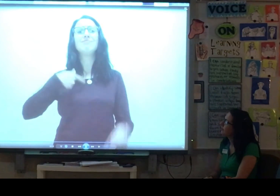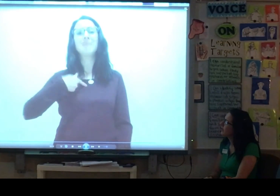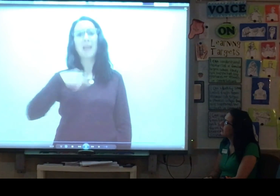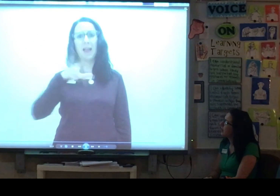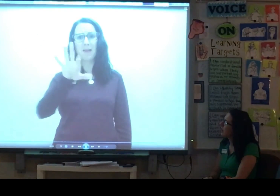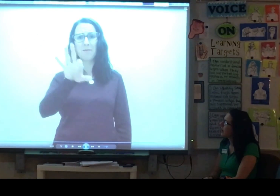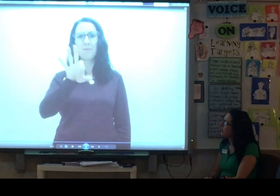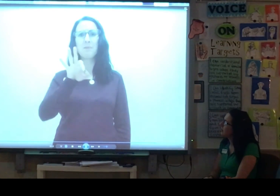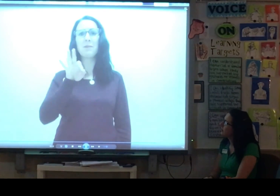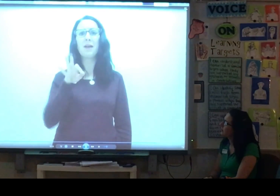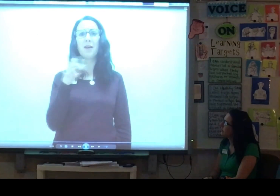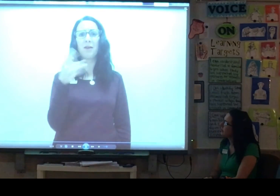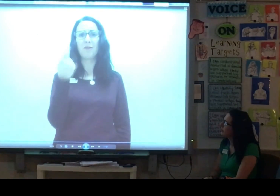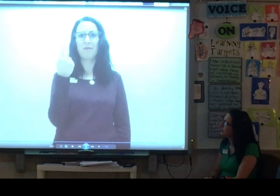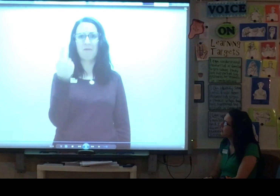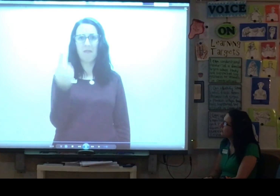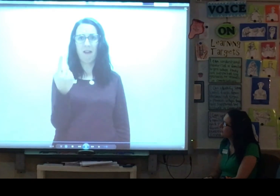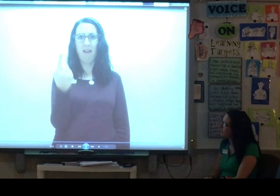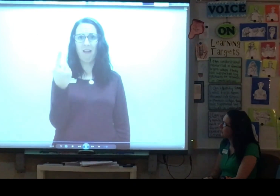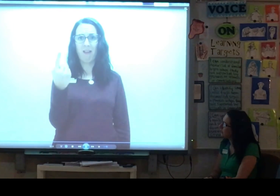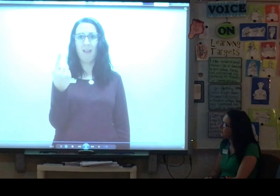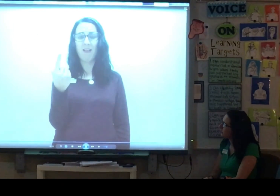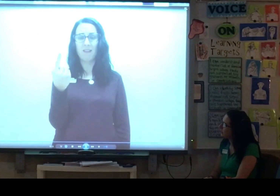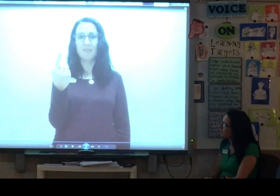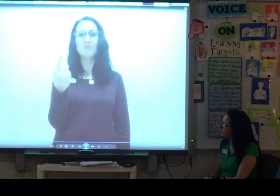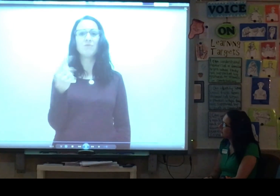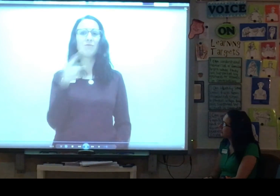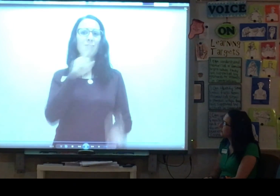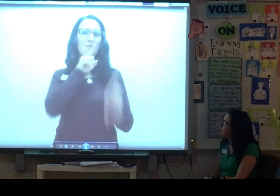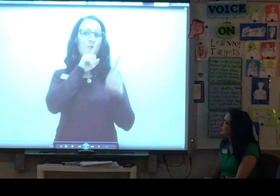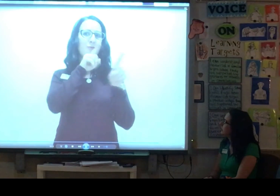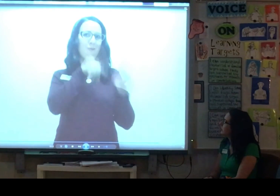Finally, I picked one.